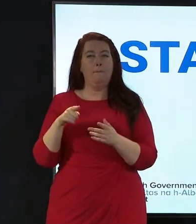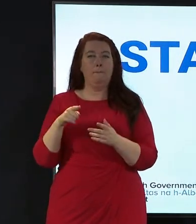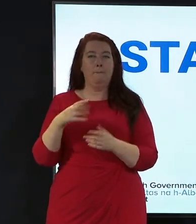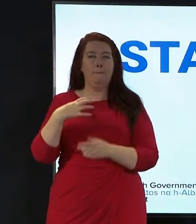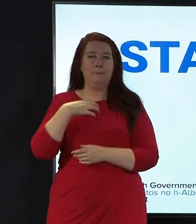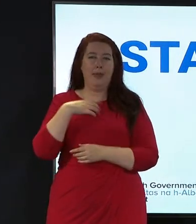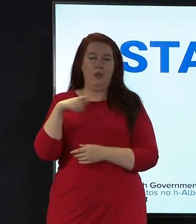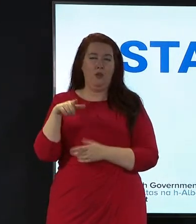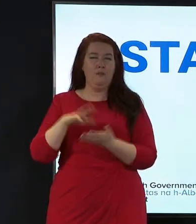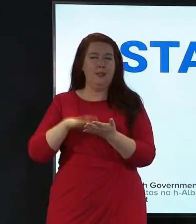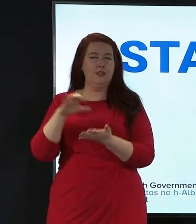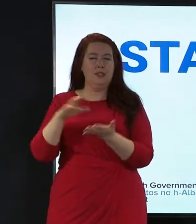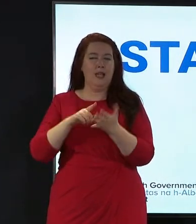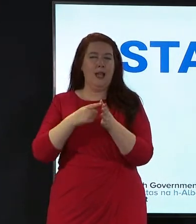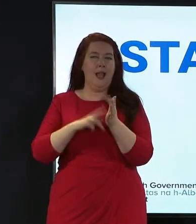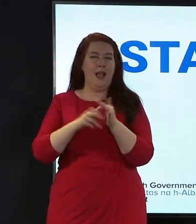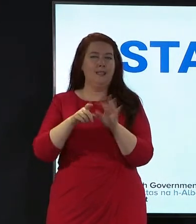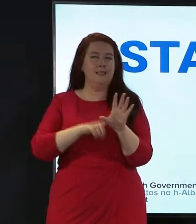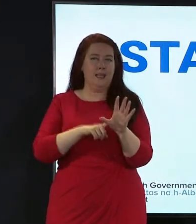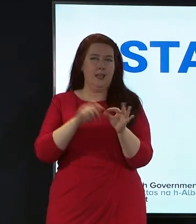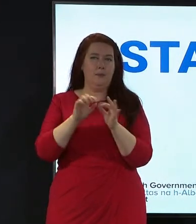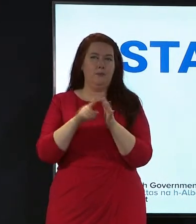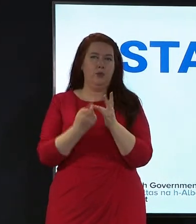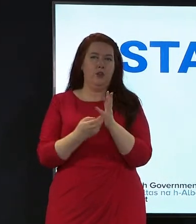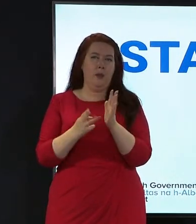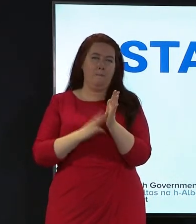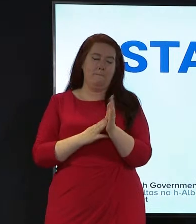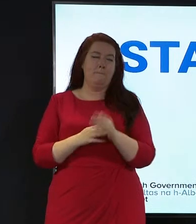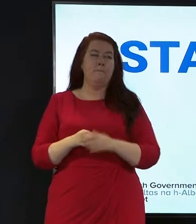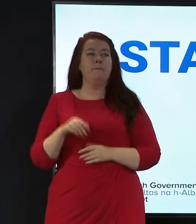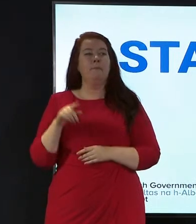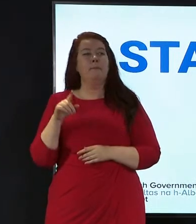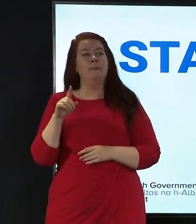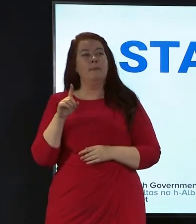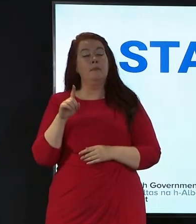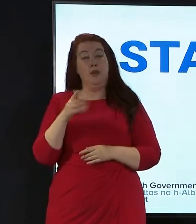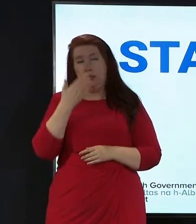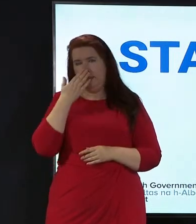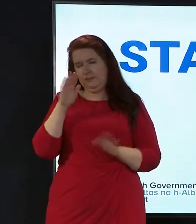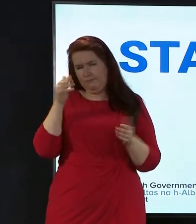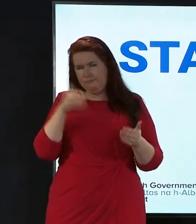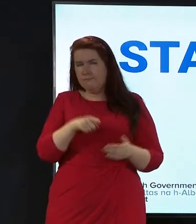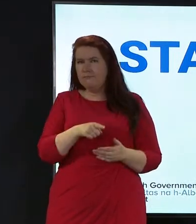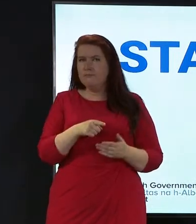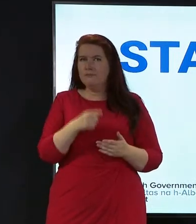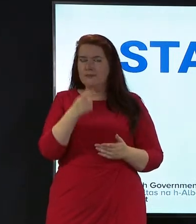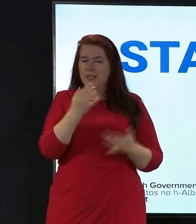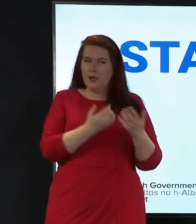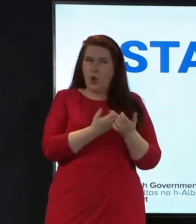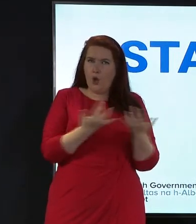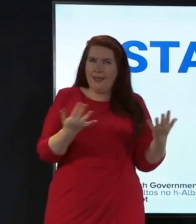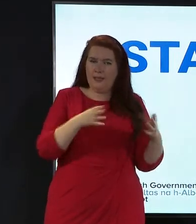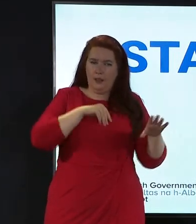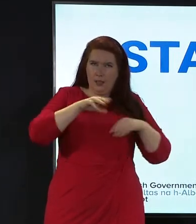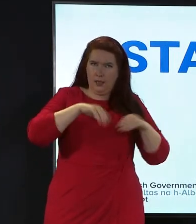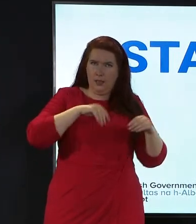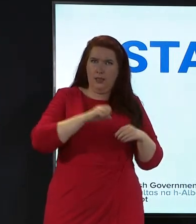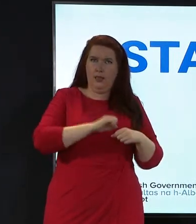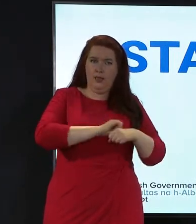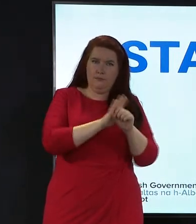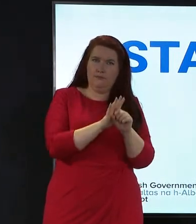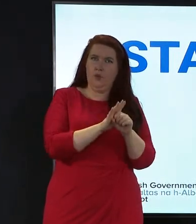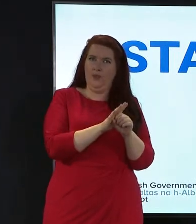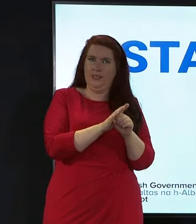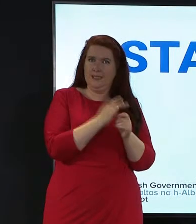in, there's been quite a sort of large focus on the case numbers in when decisions were made around this. But can I just